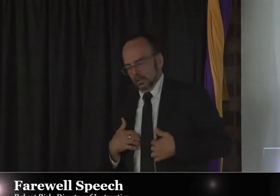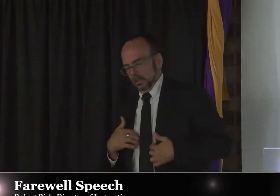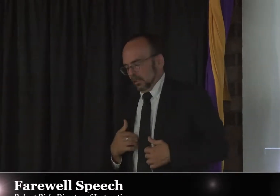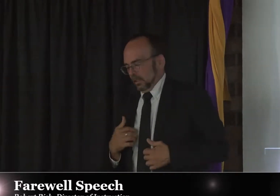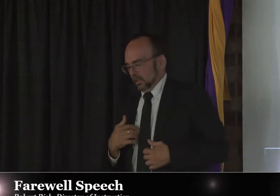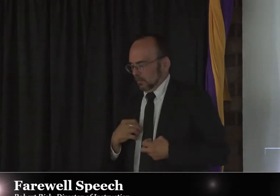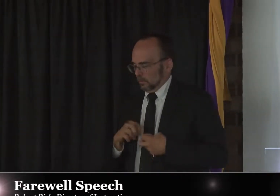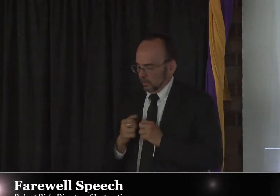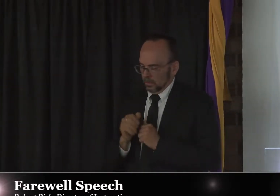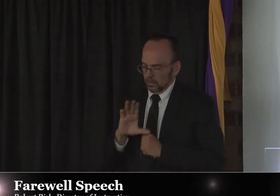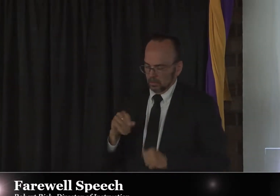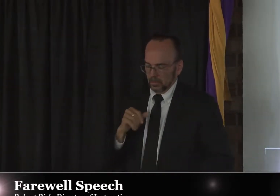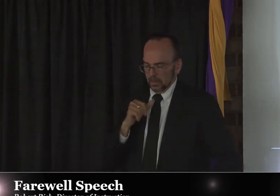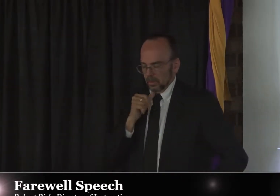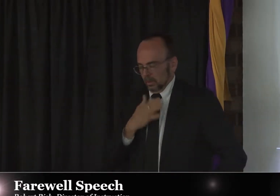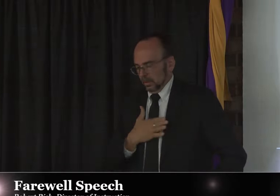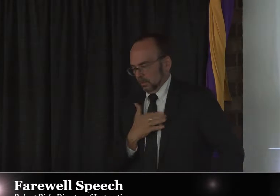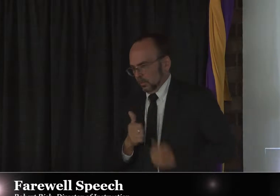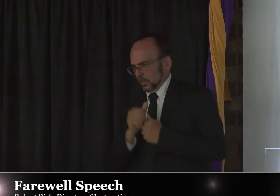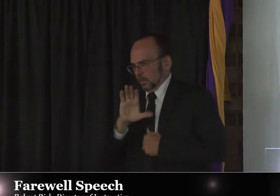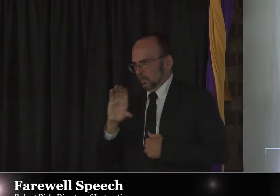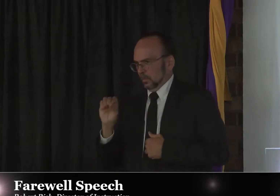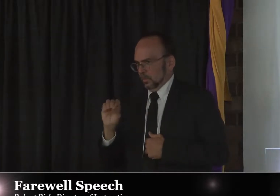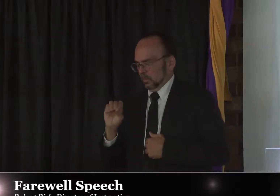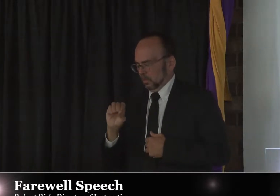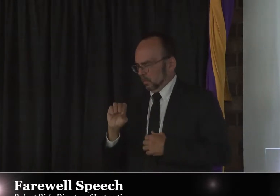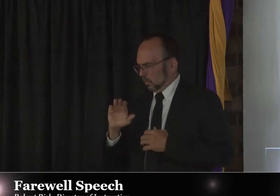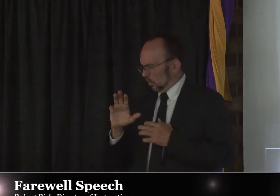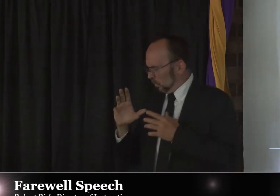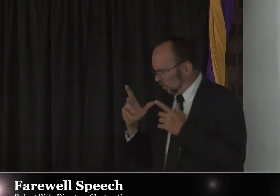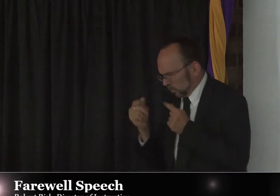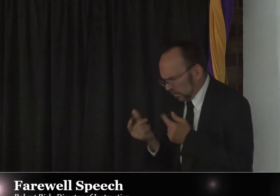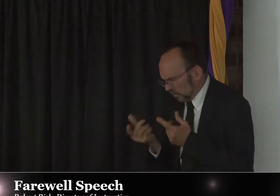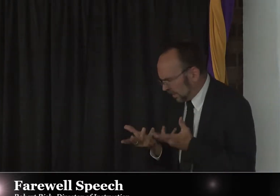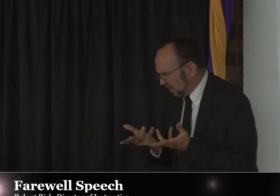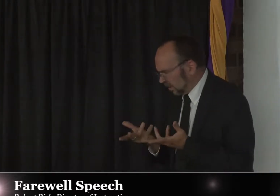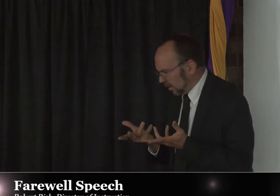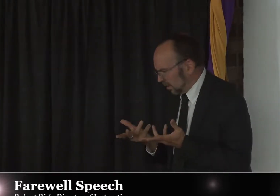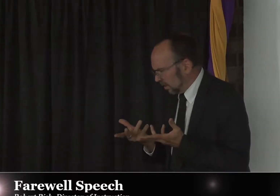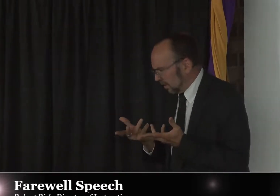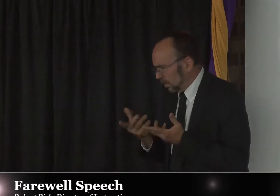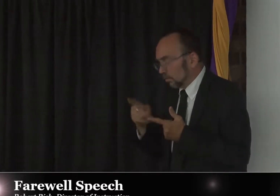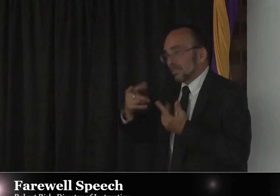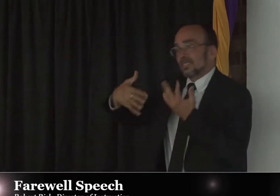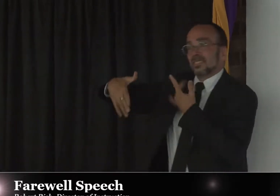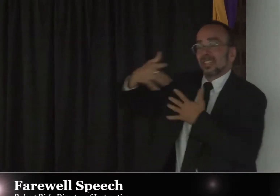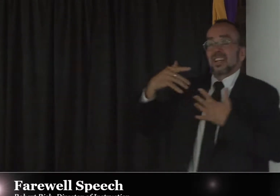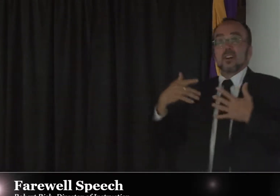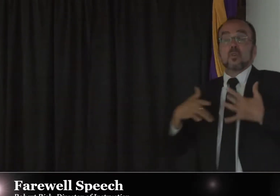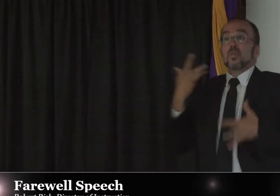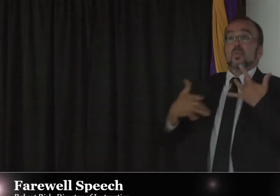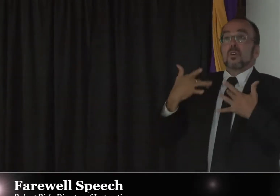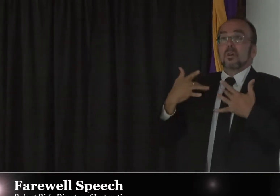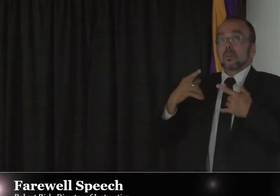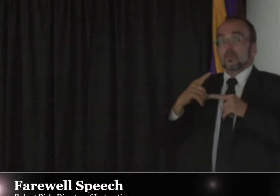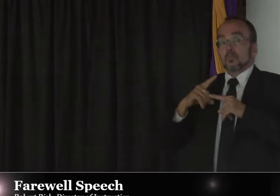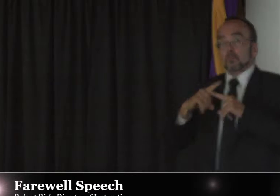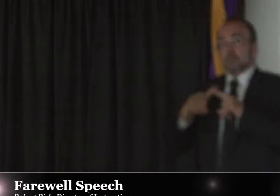she was telling me about the problem. I'm so unhappy with this company I'm at. I thought it'd